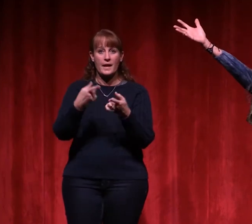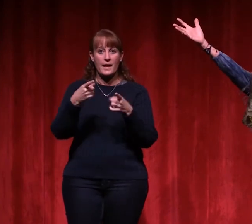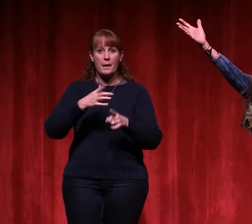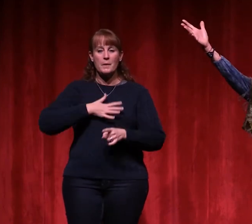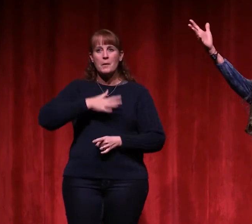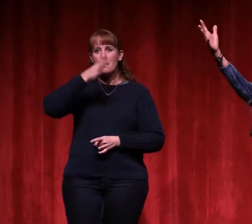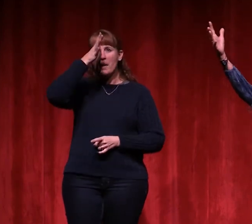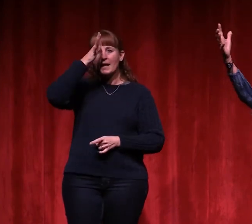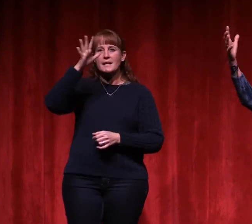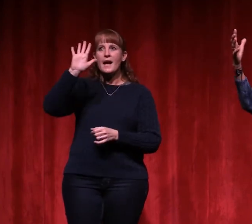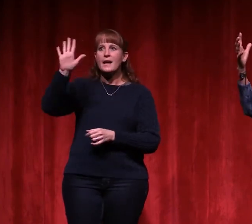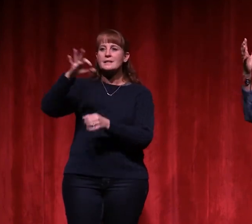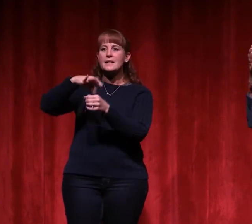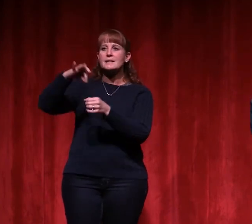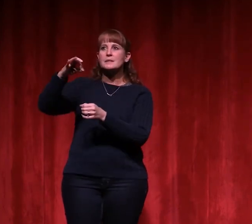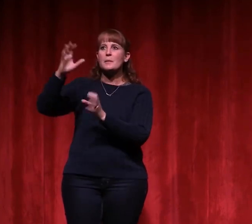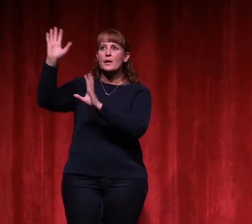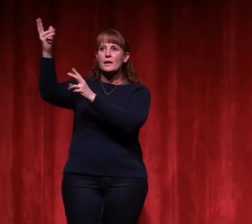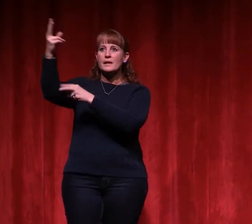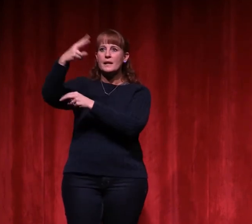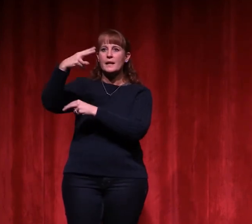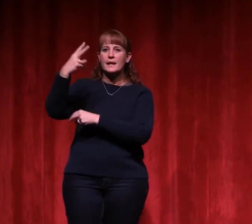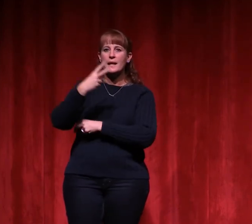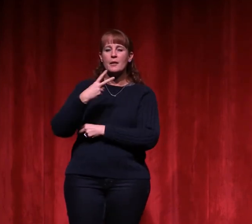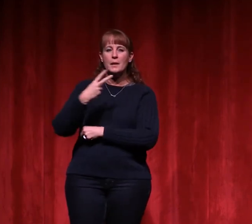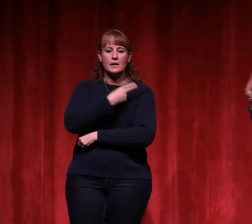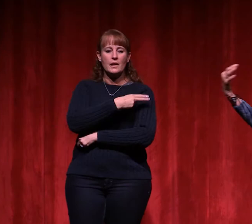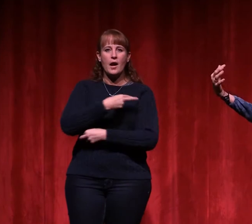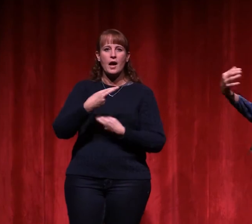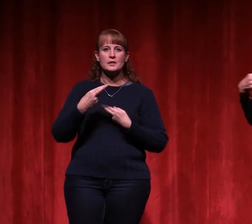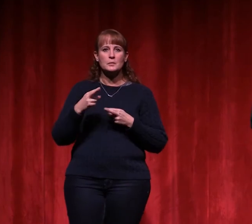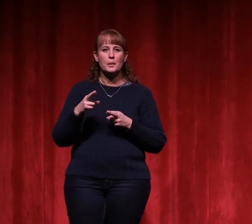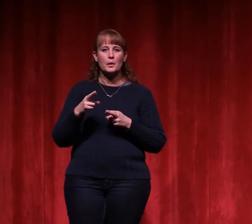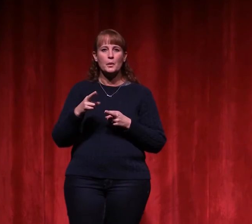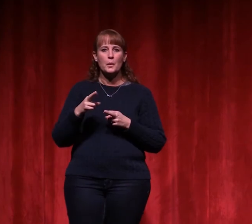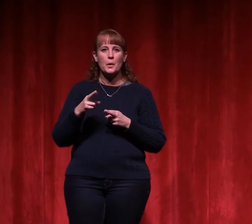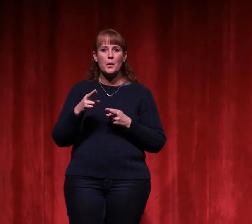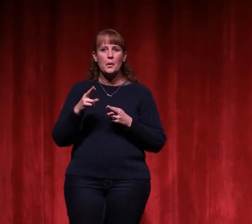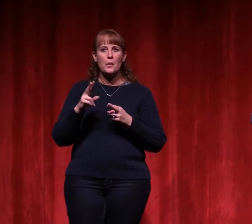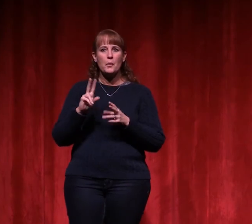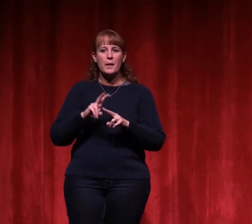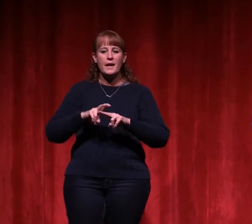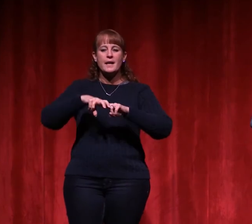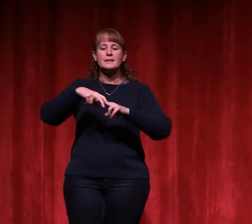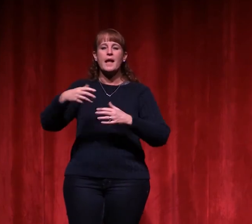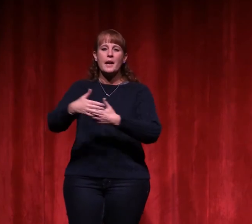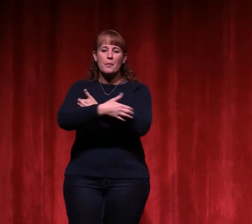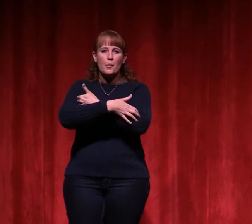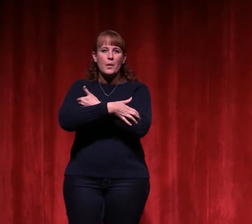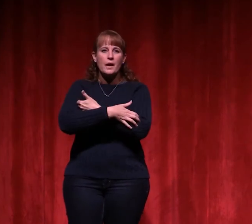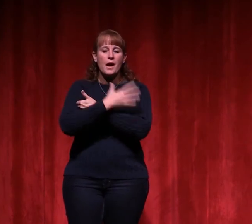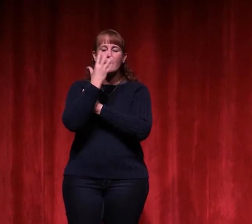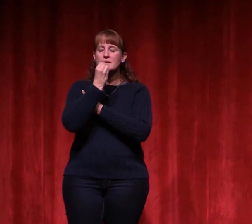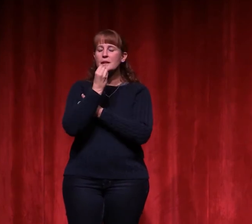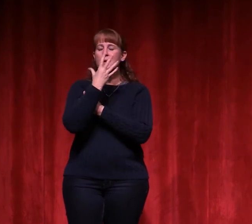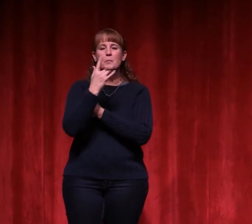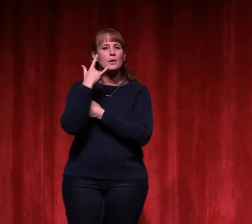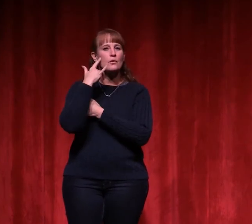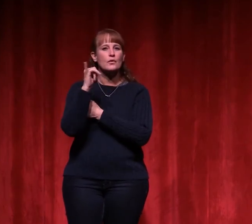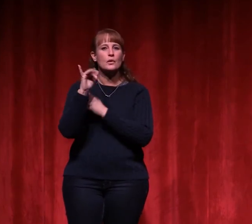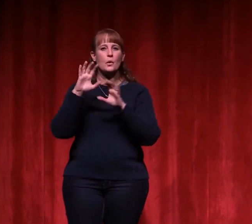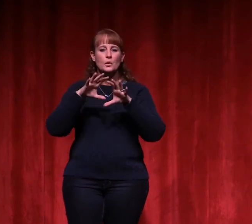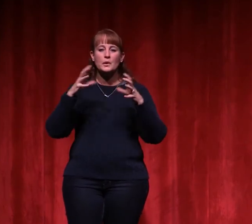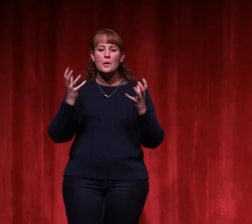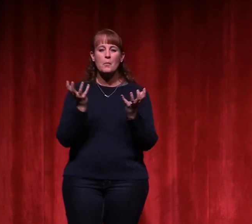my dad's spirit came right into the hospital room. And I raised up and we hugged each other in a beautiful golden